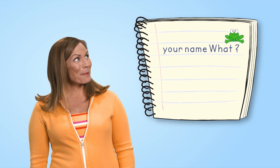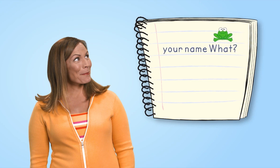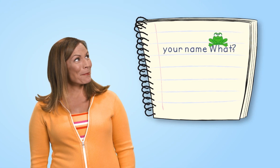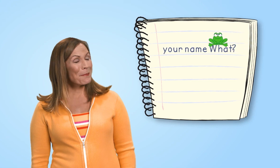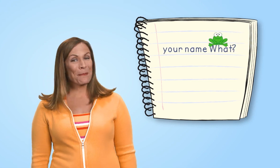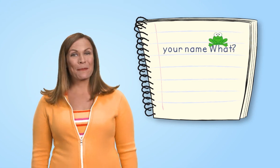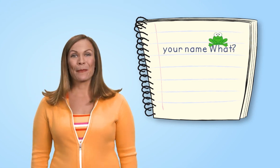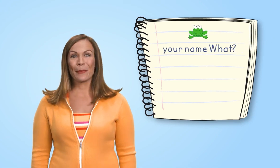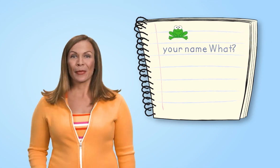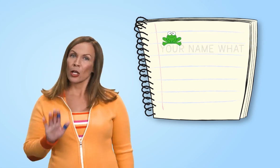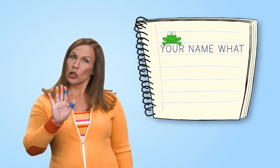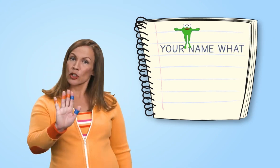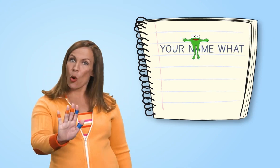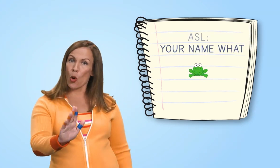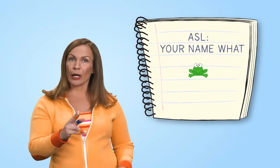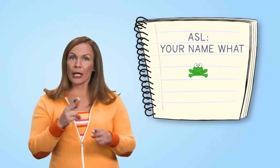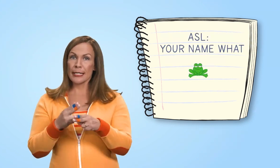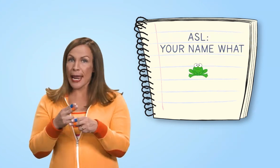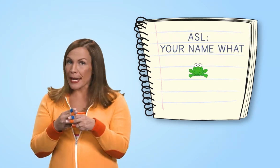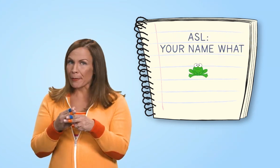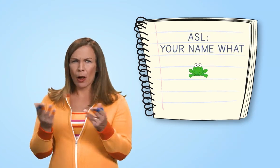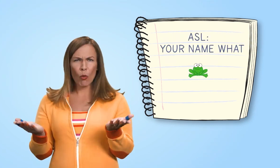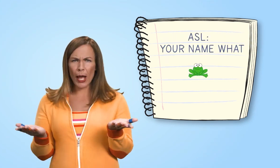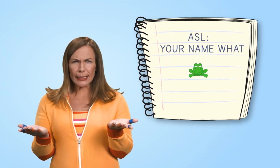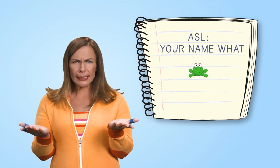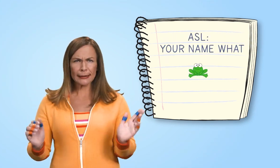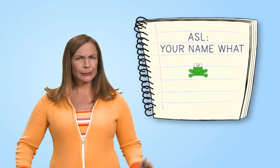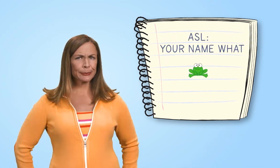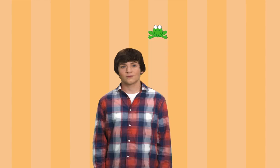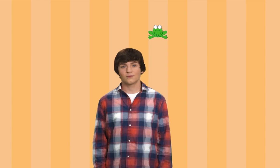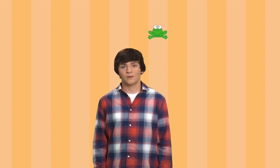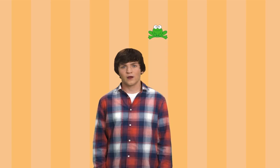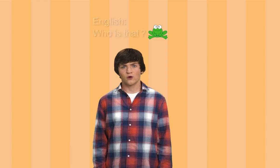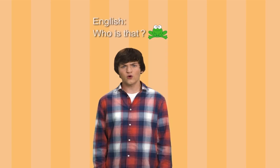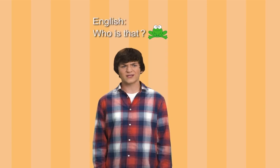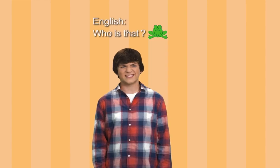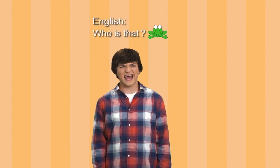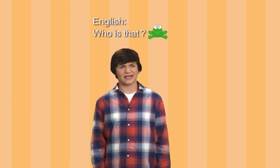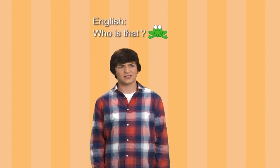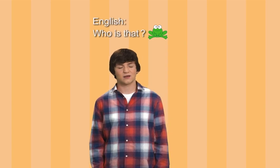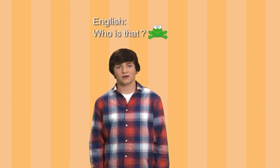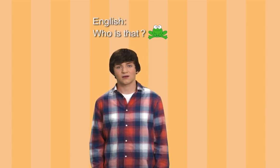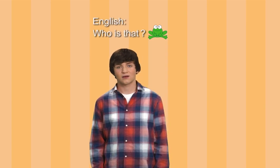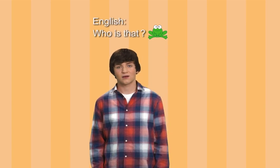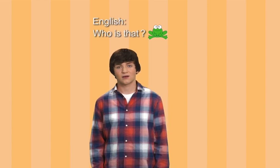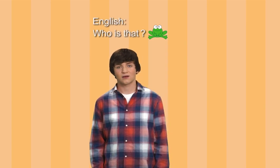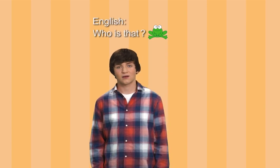Your name what? Who is that? What is